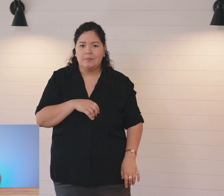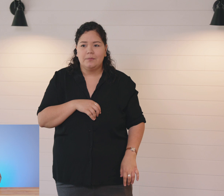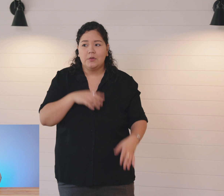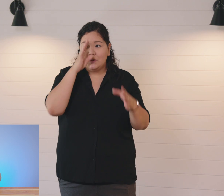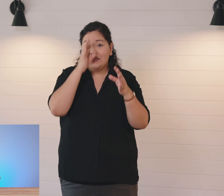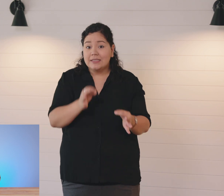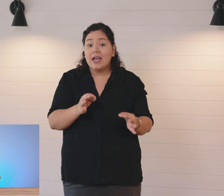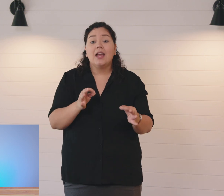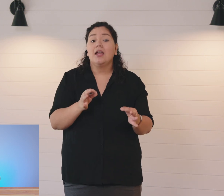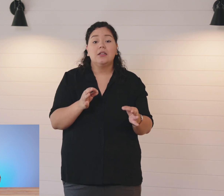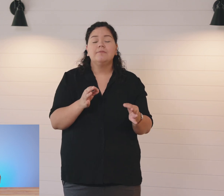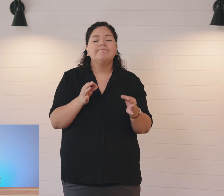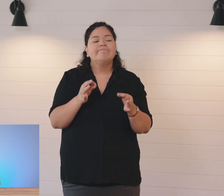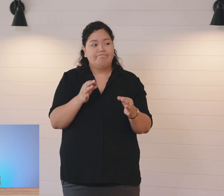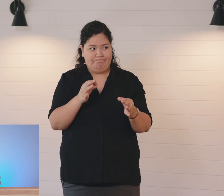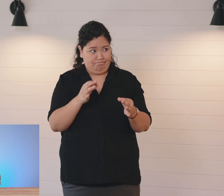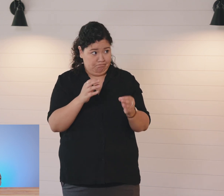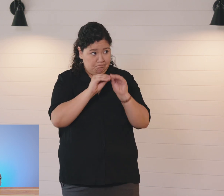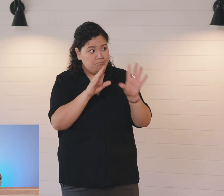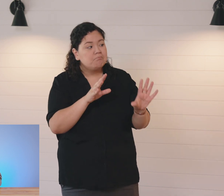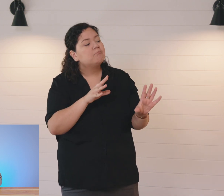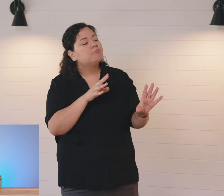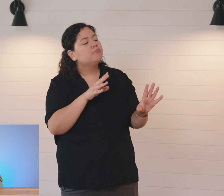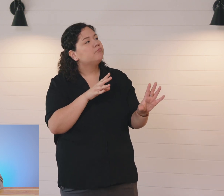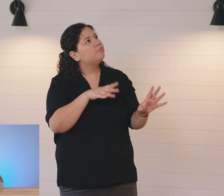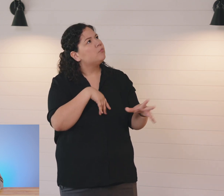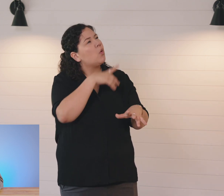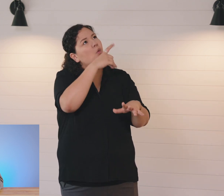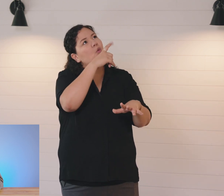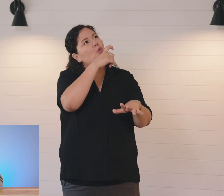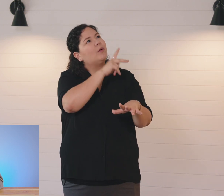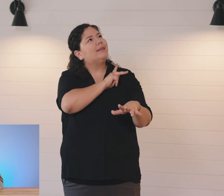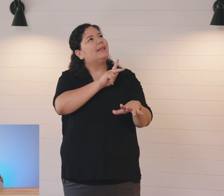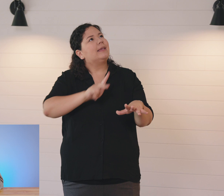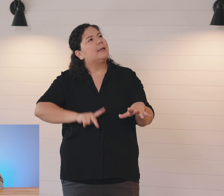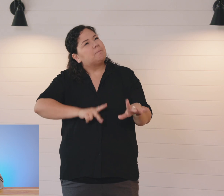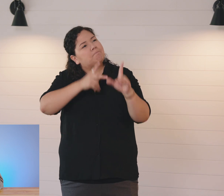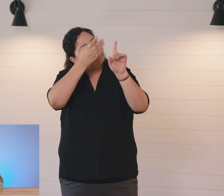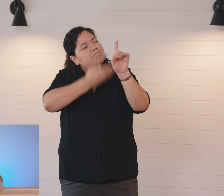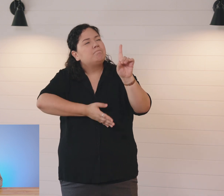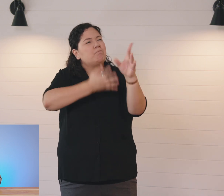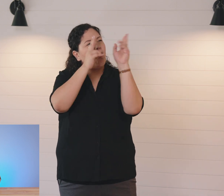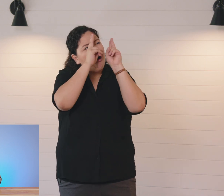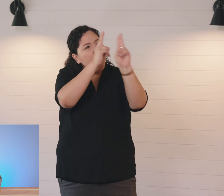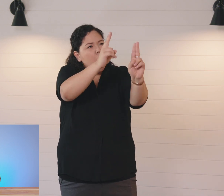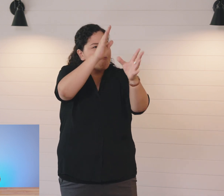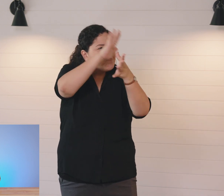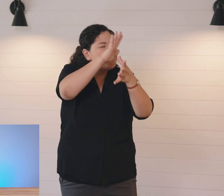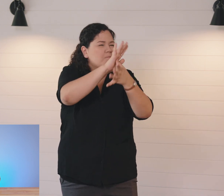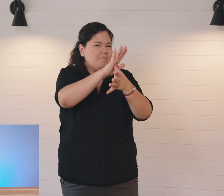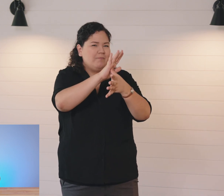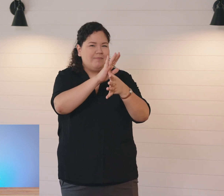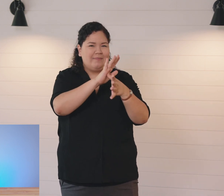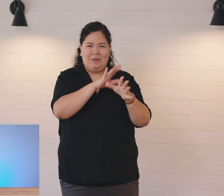And so he repeats the phrase, "Who is it the king delights to honor?" And he just, it's almost